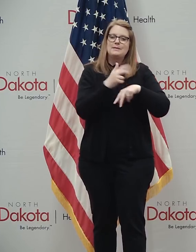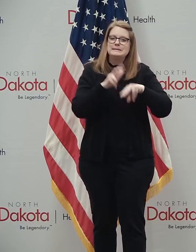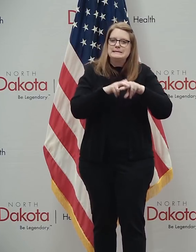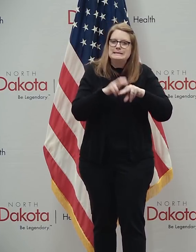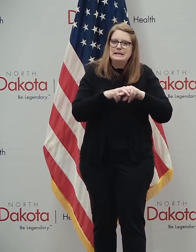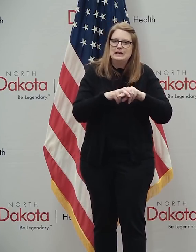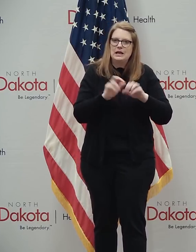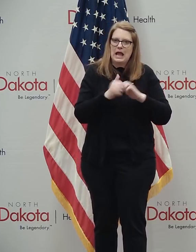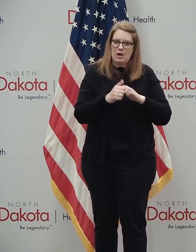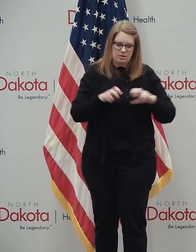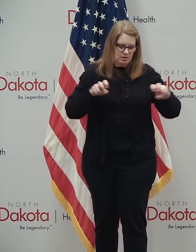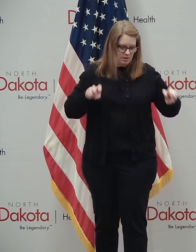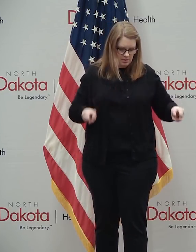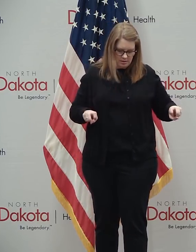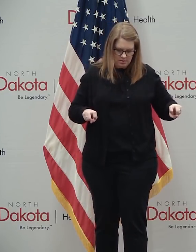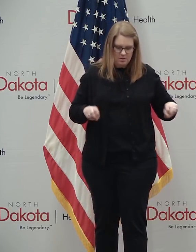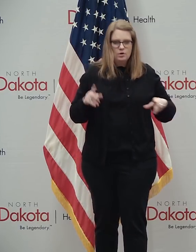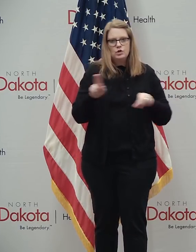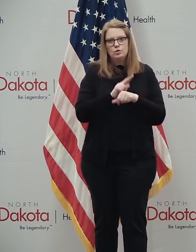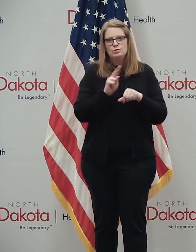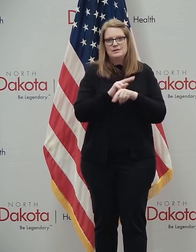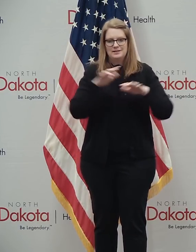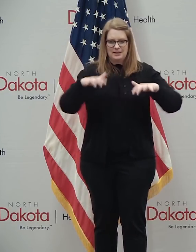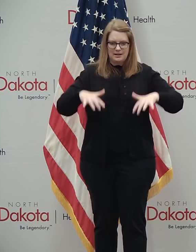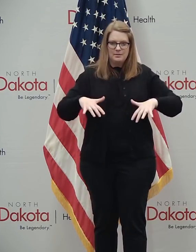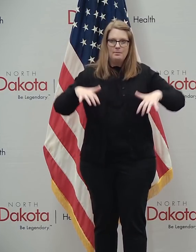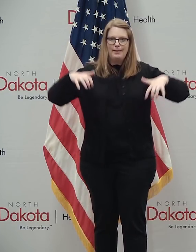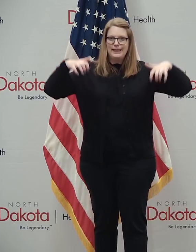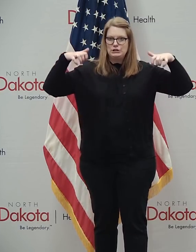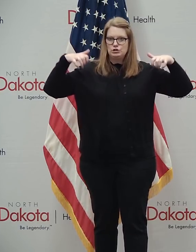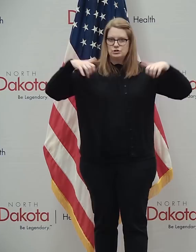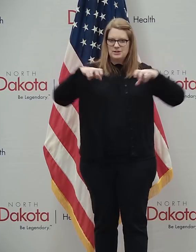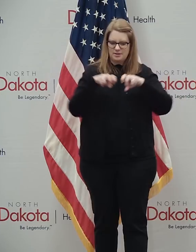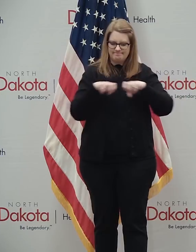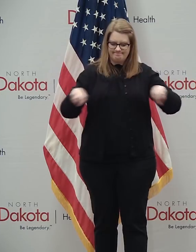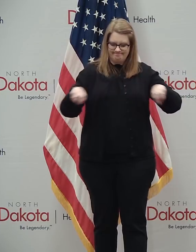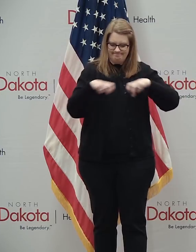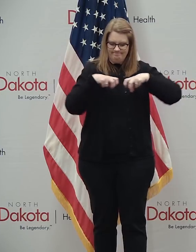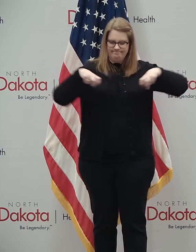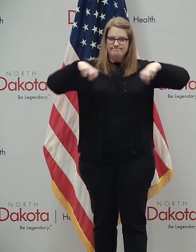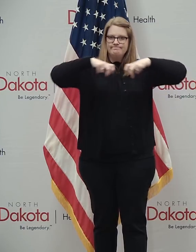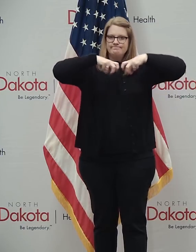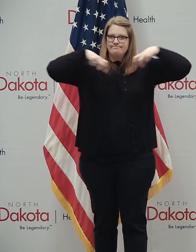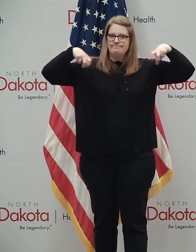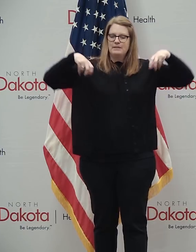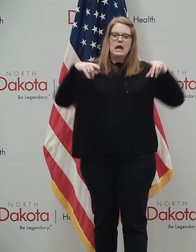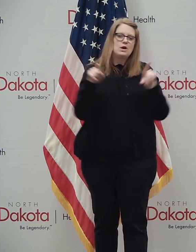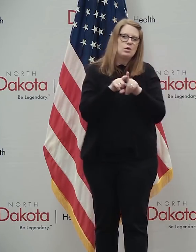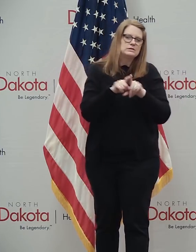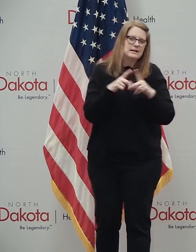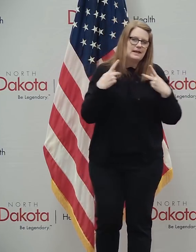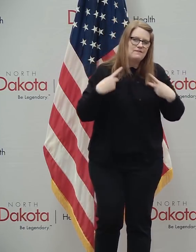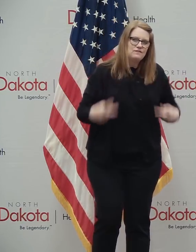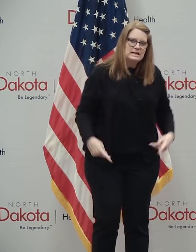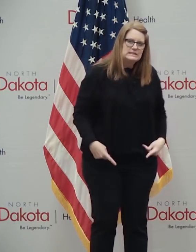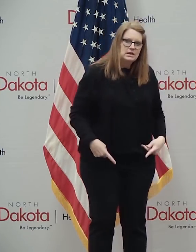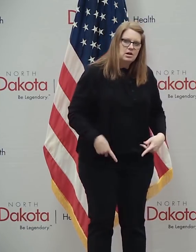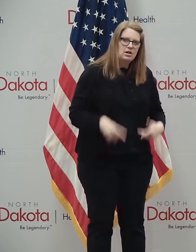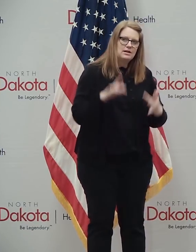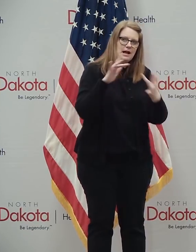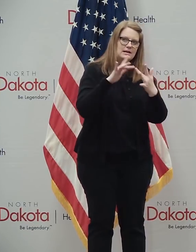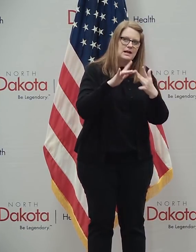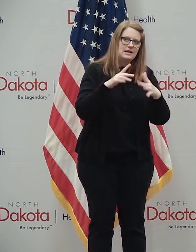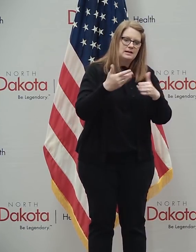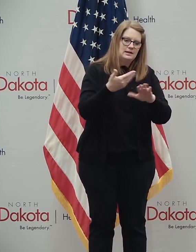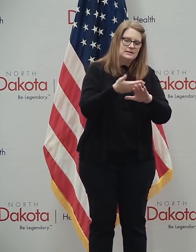chairs, when using bleachers or bench seating, and also that physical contact and spacing both